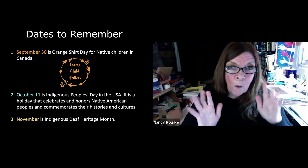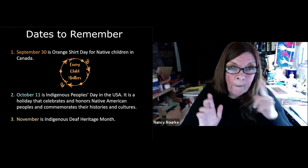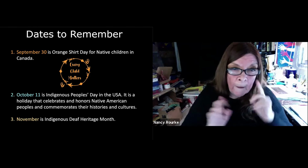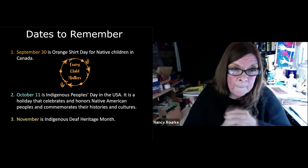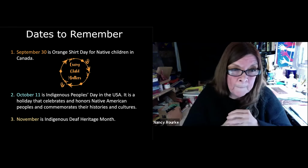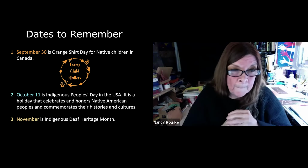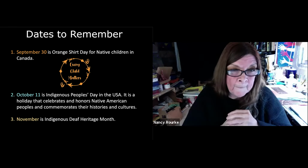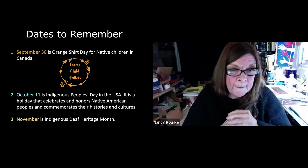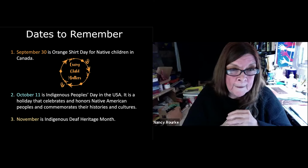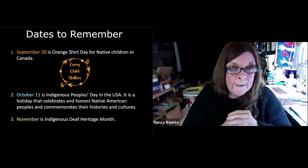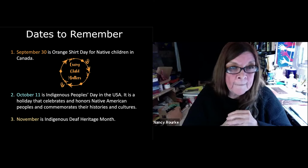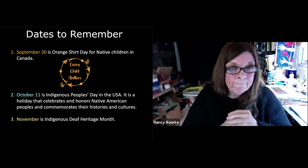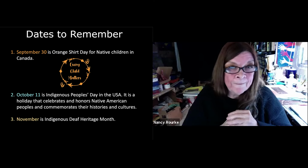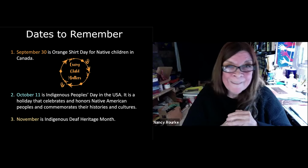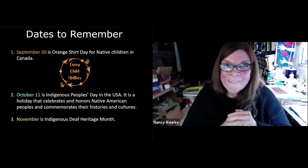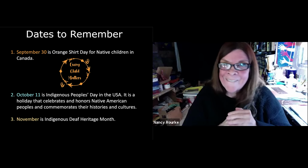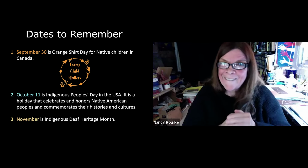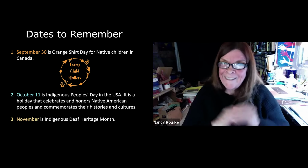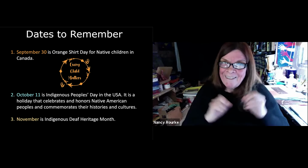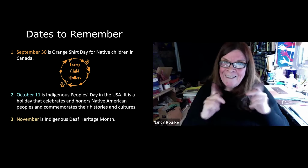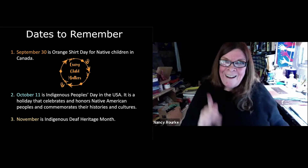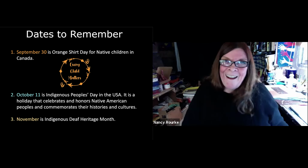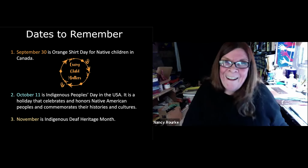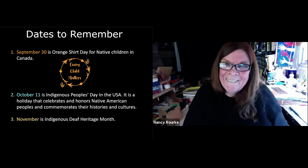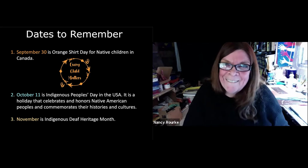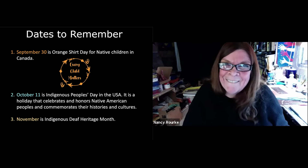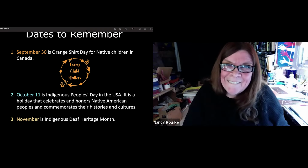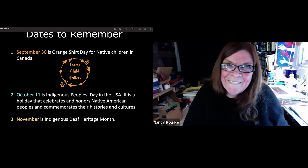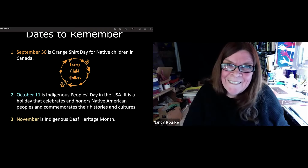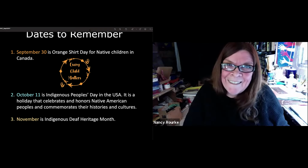Okay, I think that about completes my presentation for tonight.